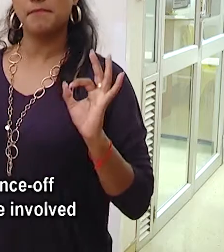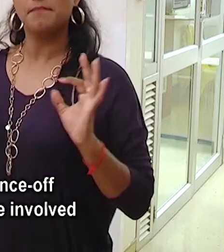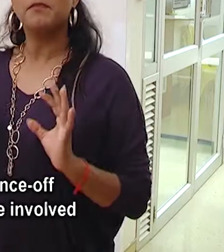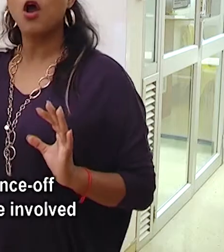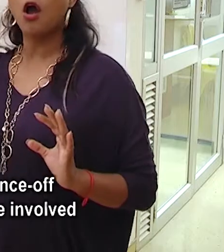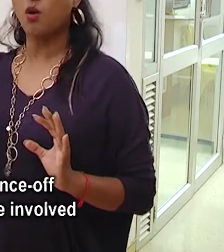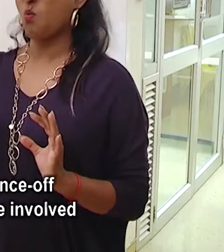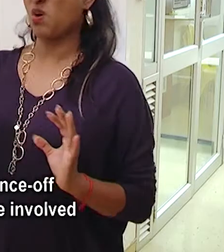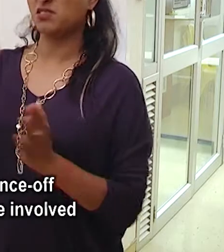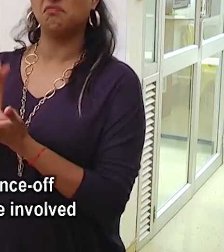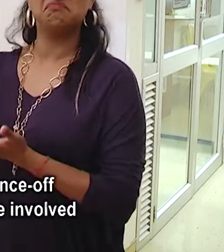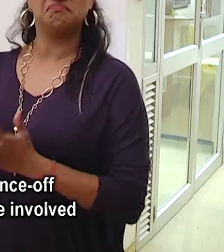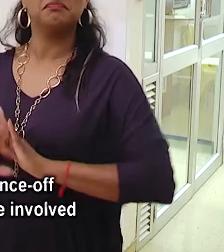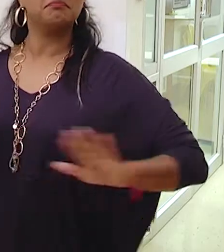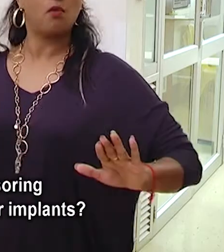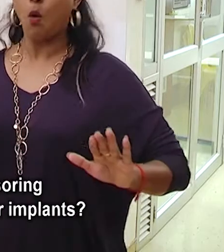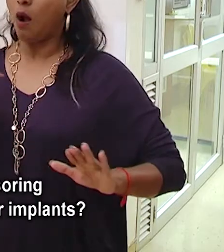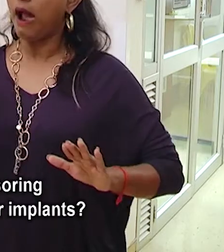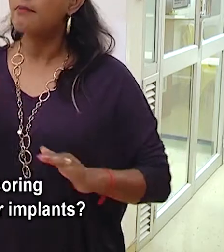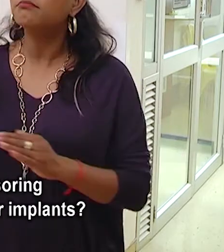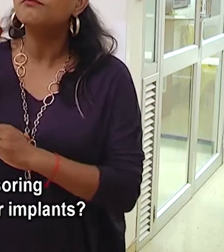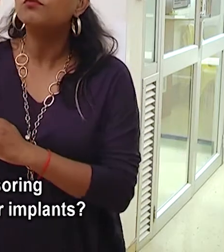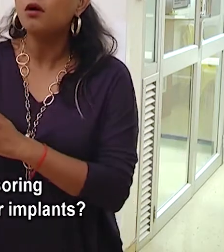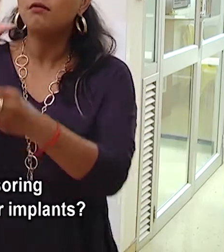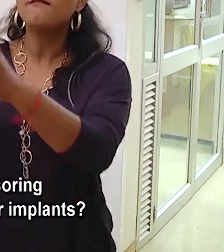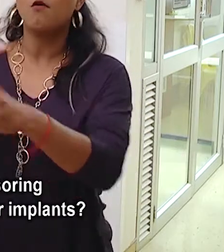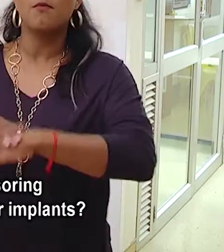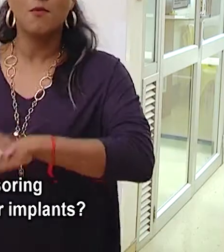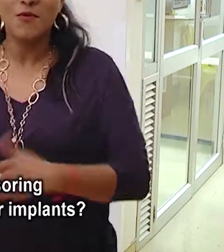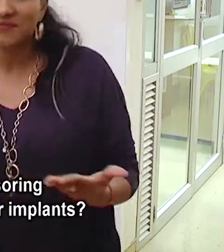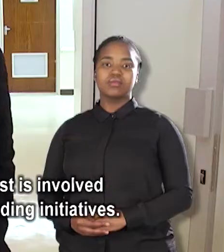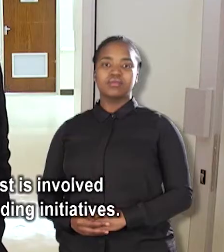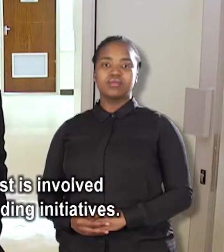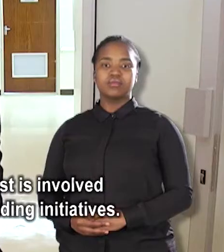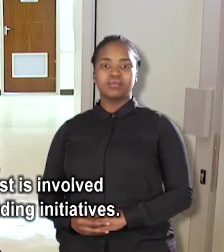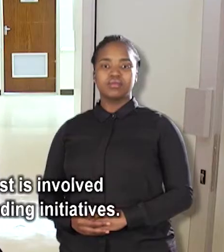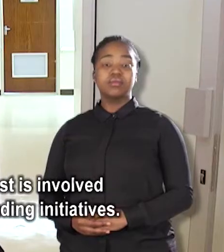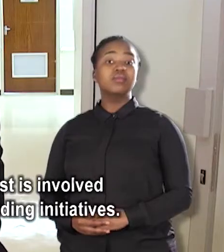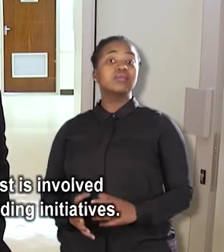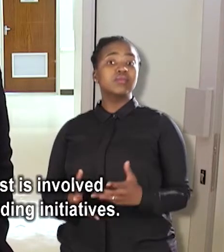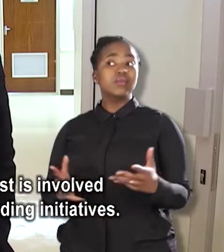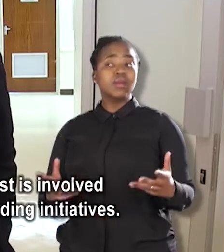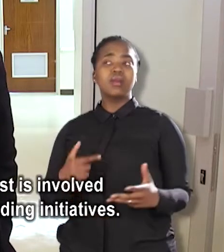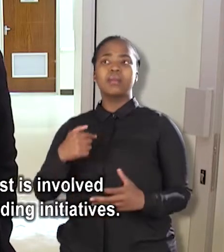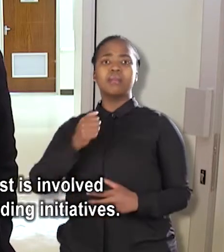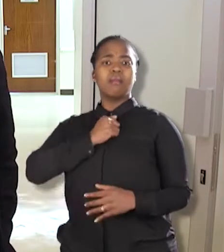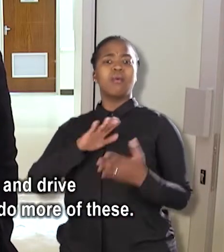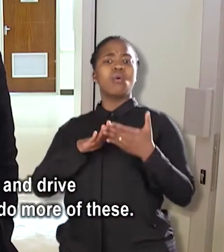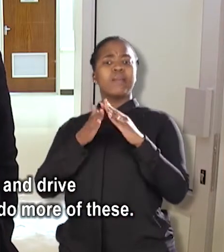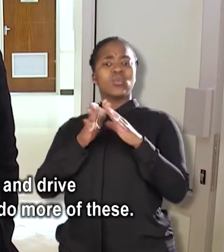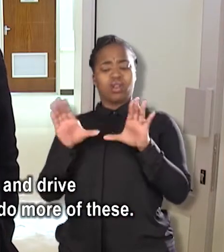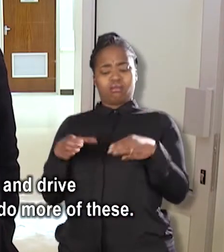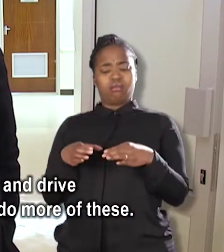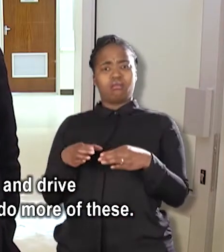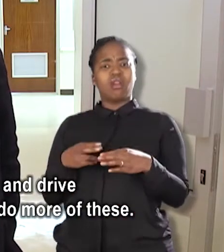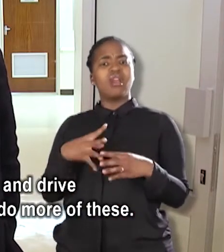Is this a once-off, or will you be involved in sponsoring more cochlear implants? Community Chest is involved in a number of funding initiatives, and part